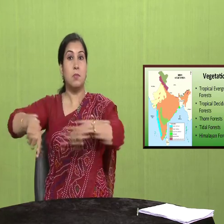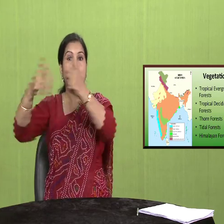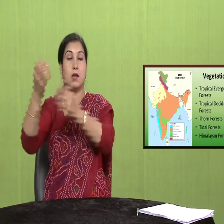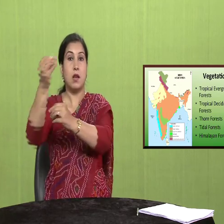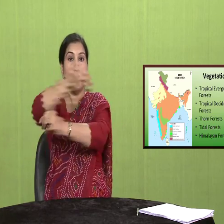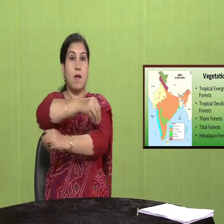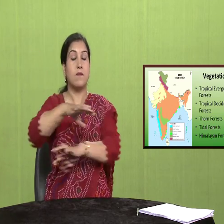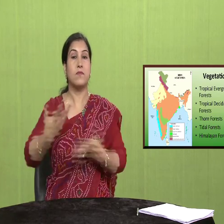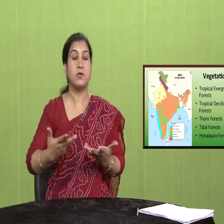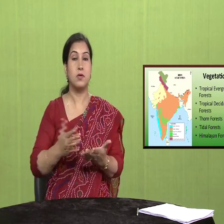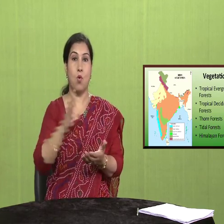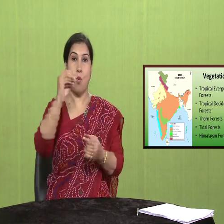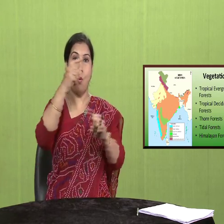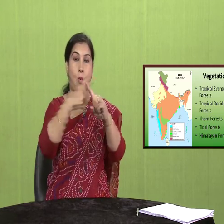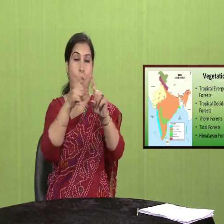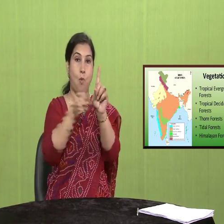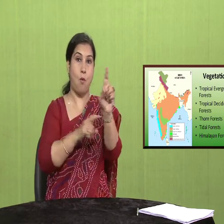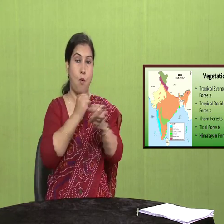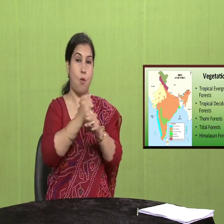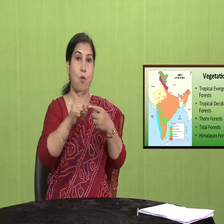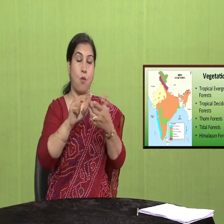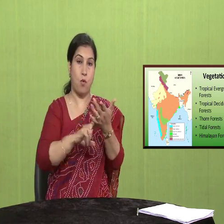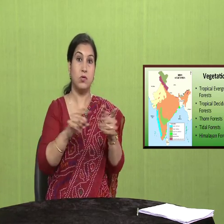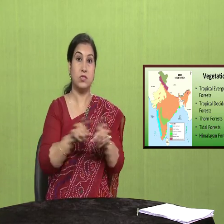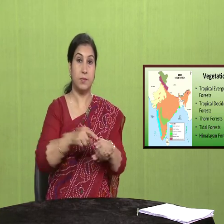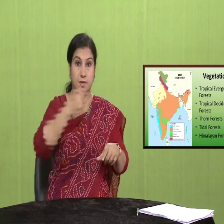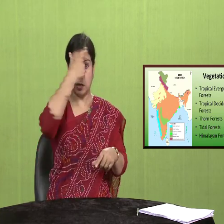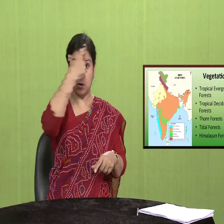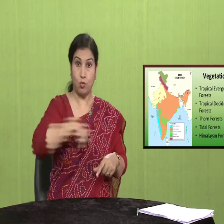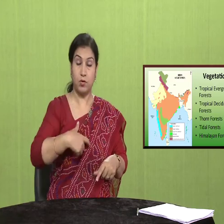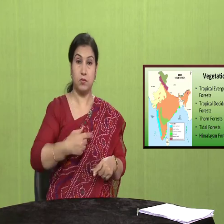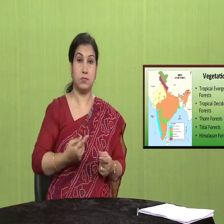and human breathe in oxygen.